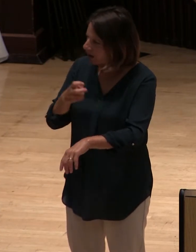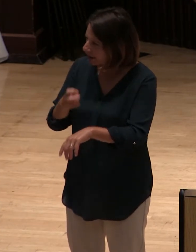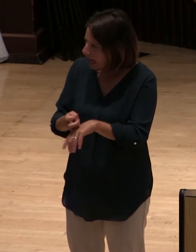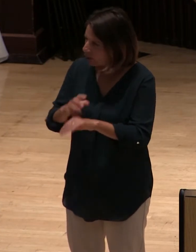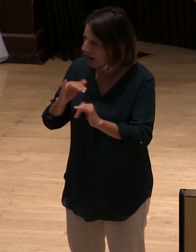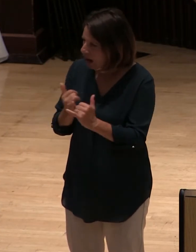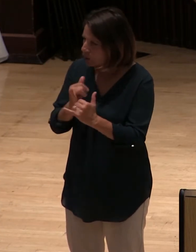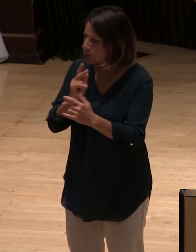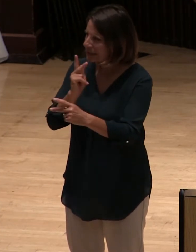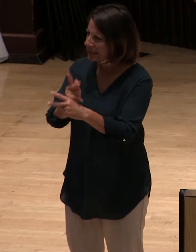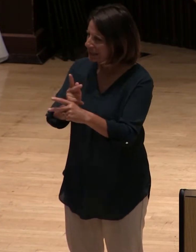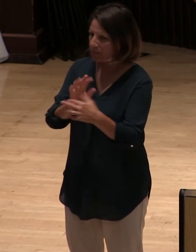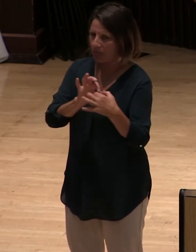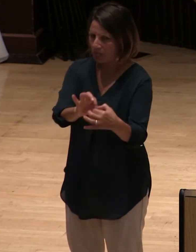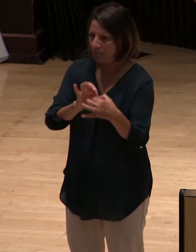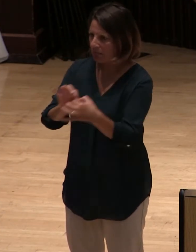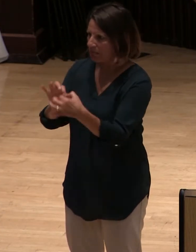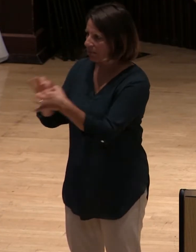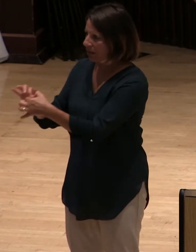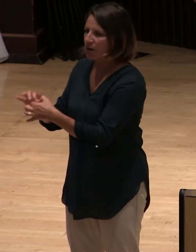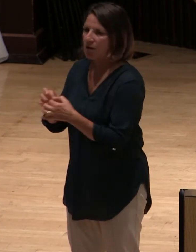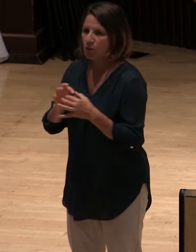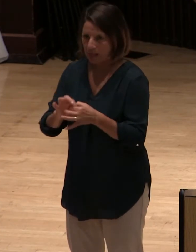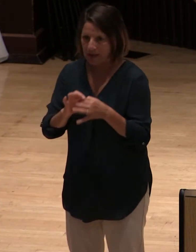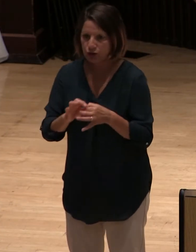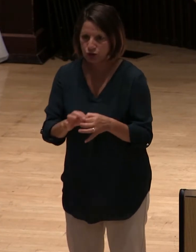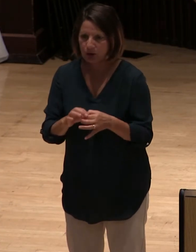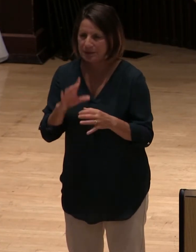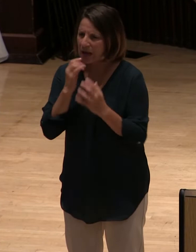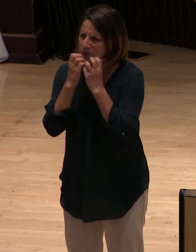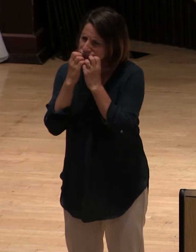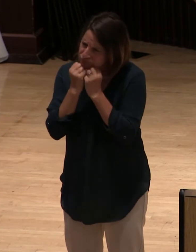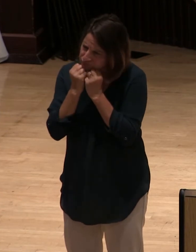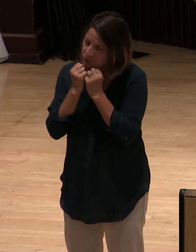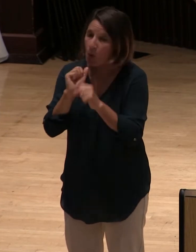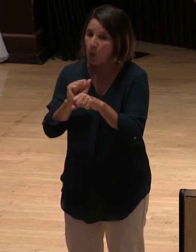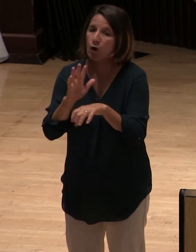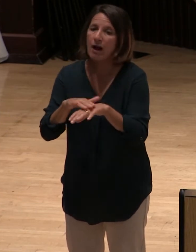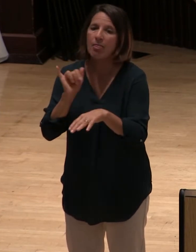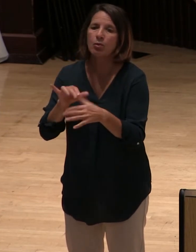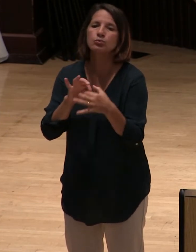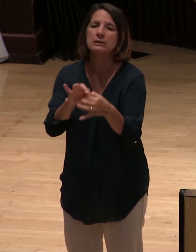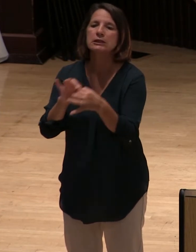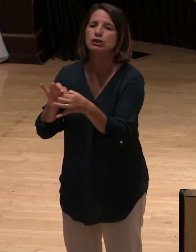those relationships and how I will treasure them and work on them in a different way.